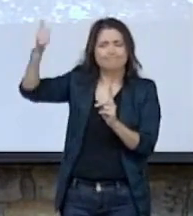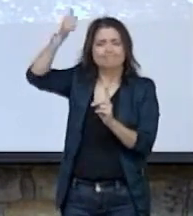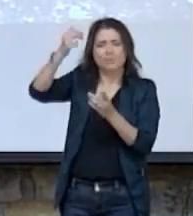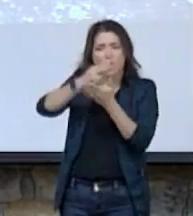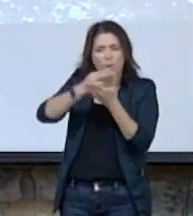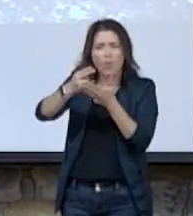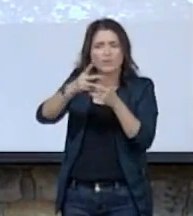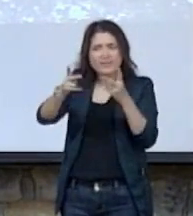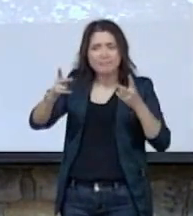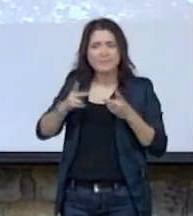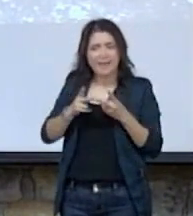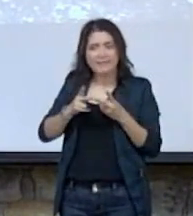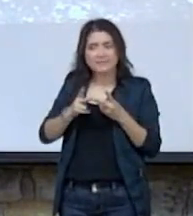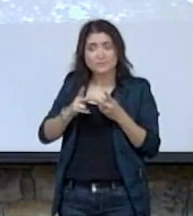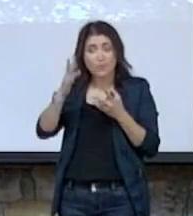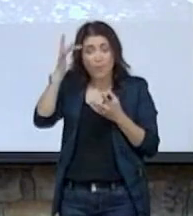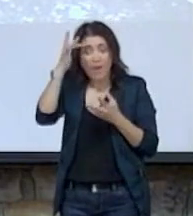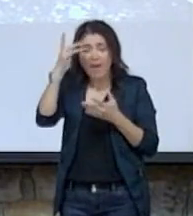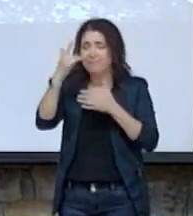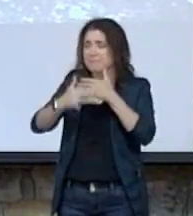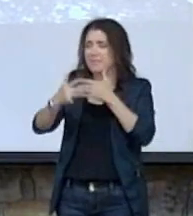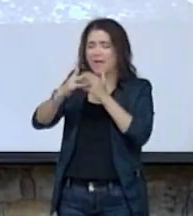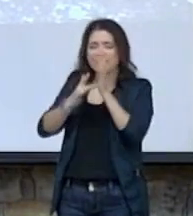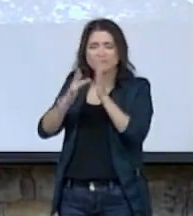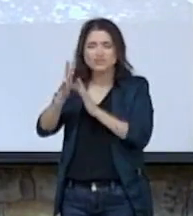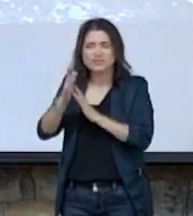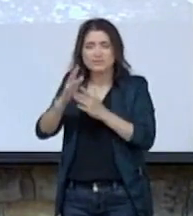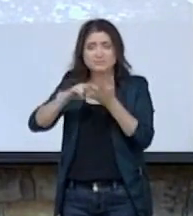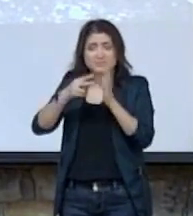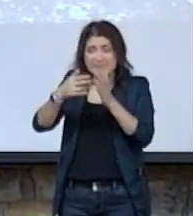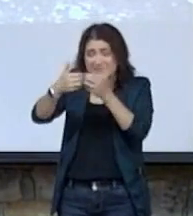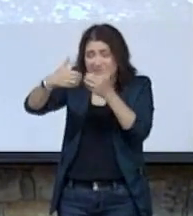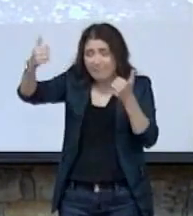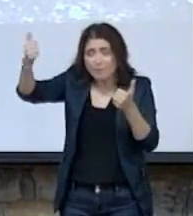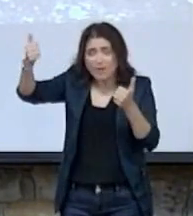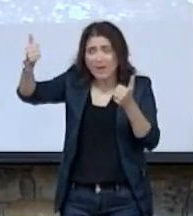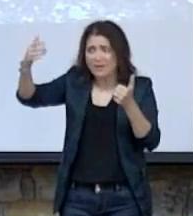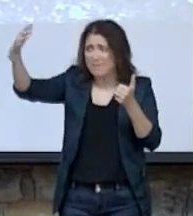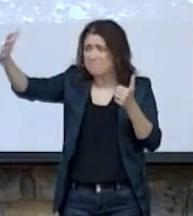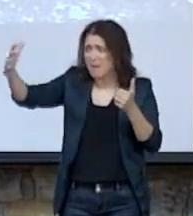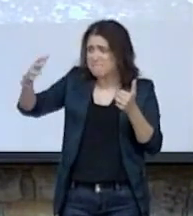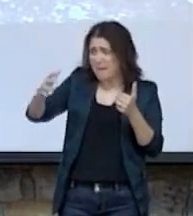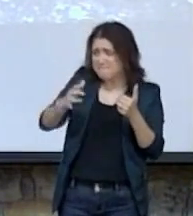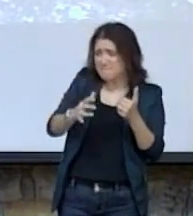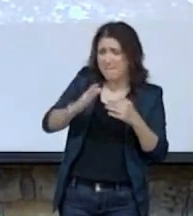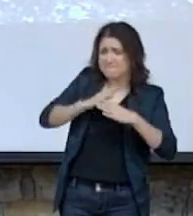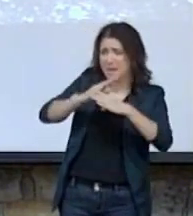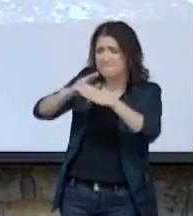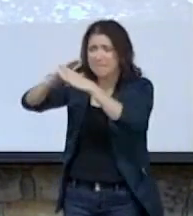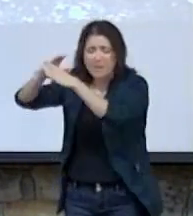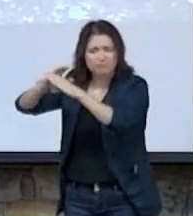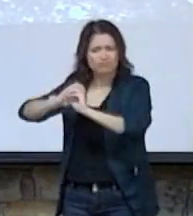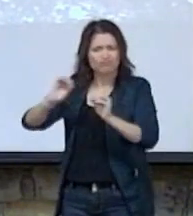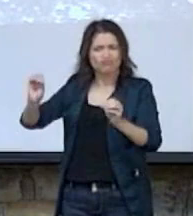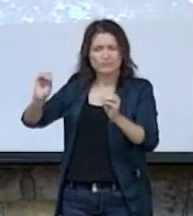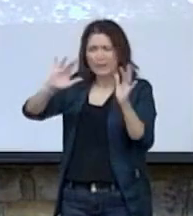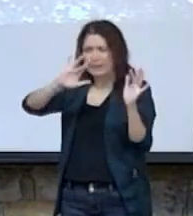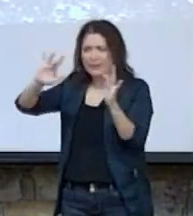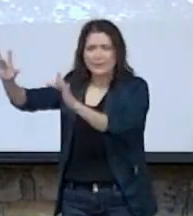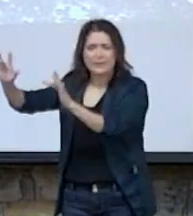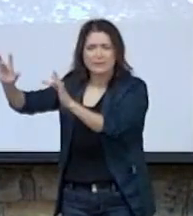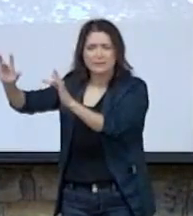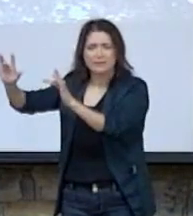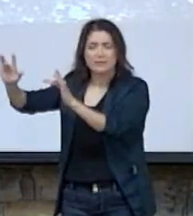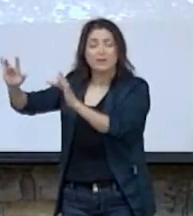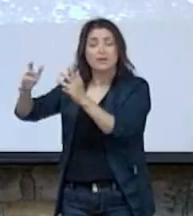throne room of God. You're no longer separated by all those barriers. You